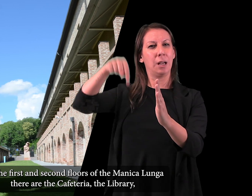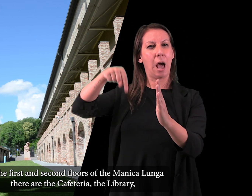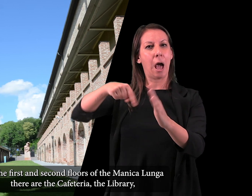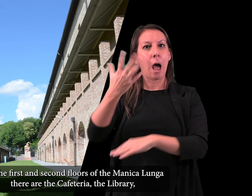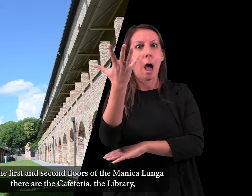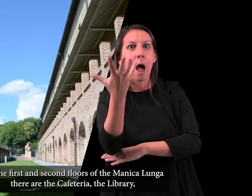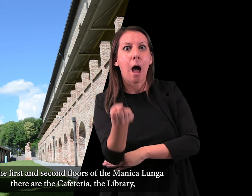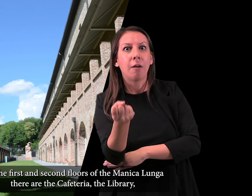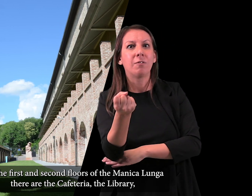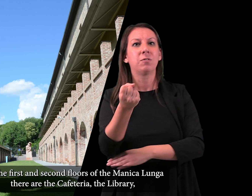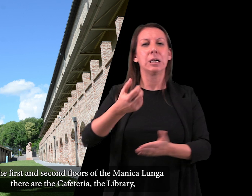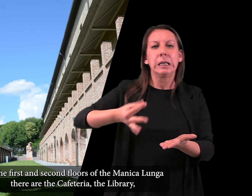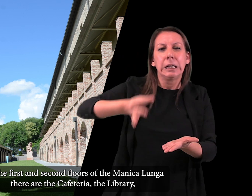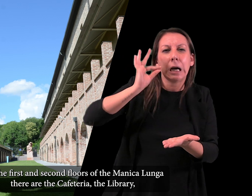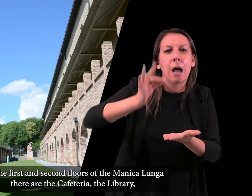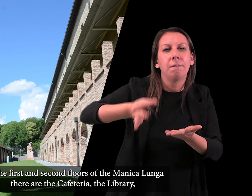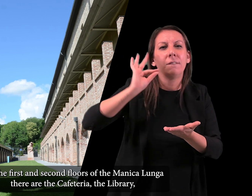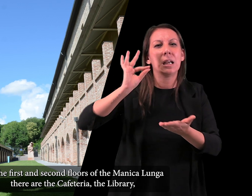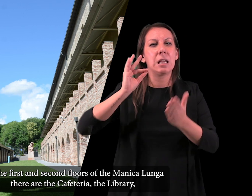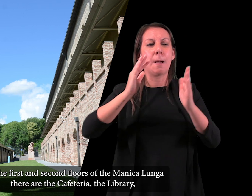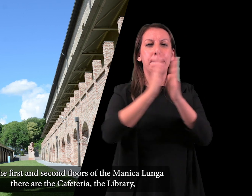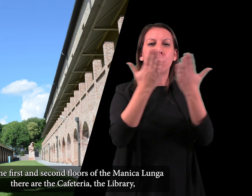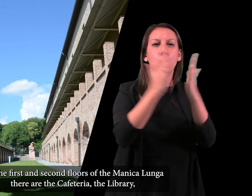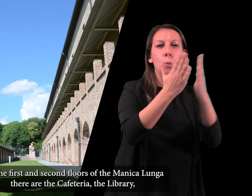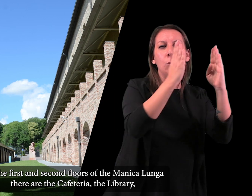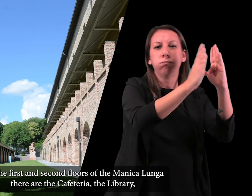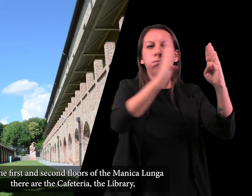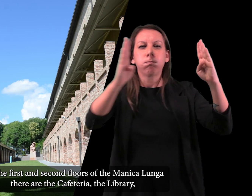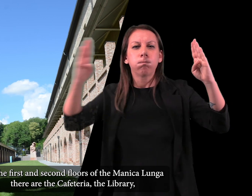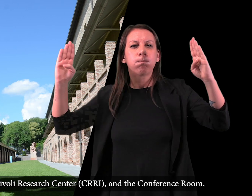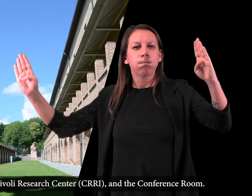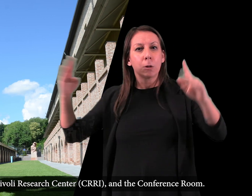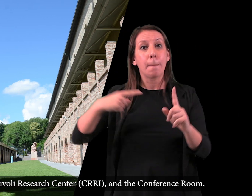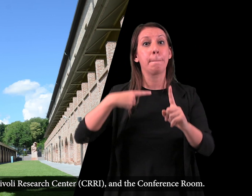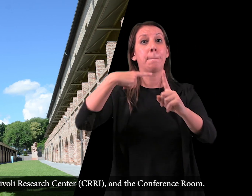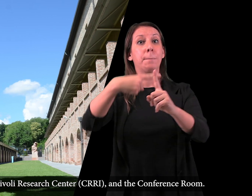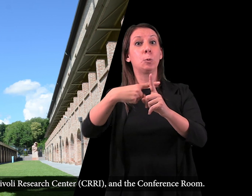library, the Castello di Rivoli Research Centre,